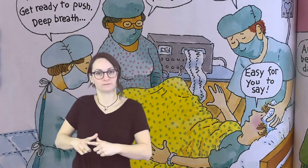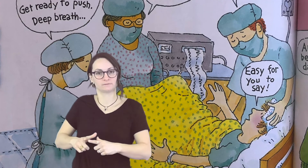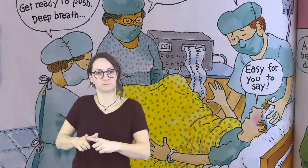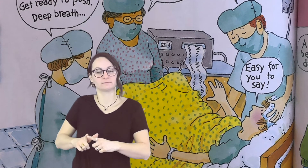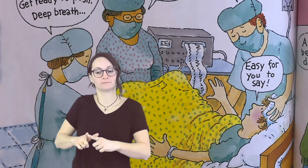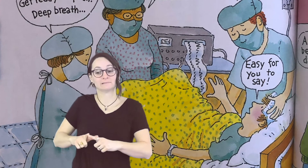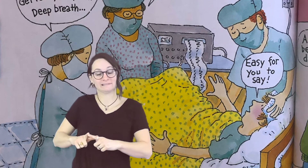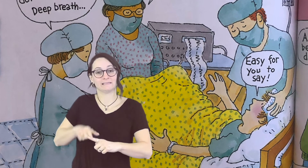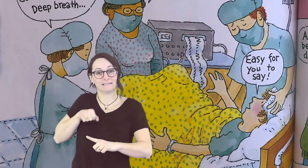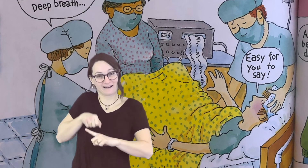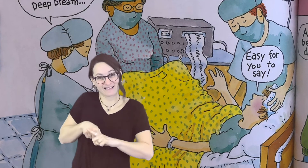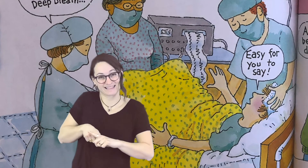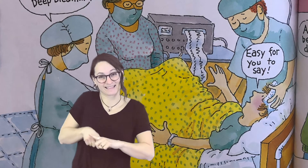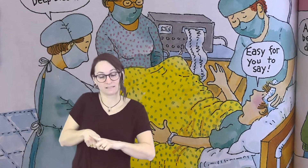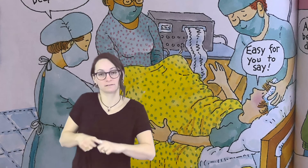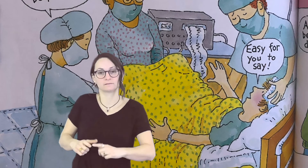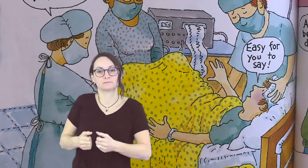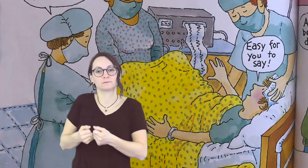which stretches to let it pass through.